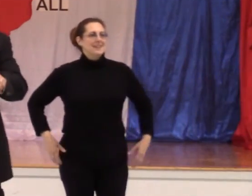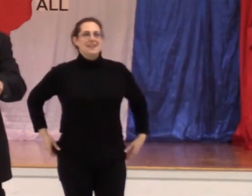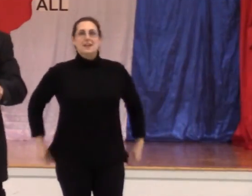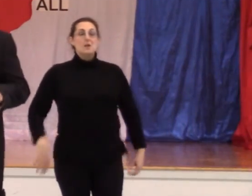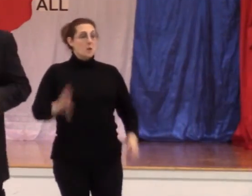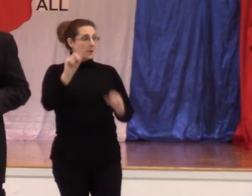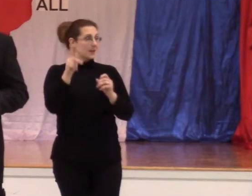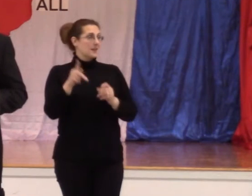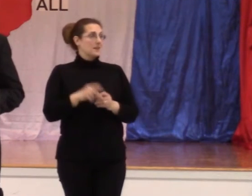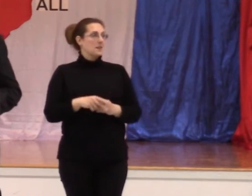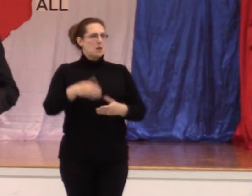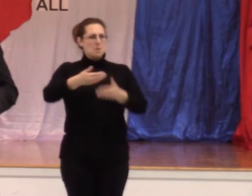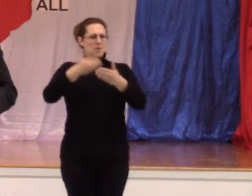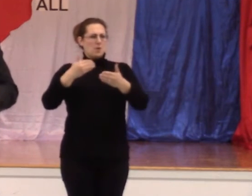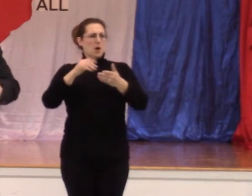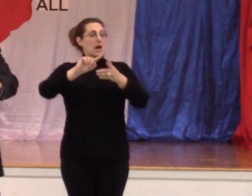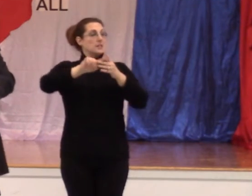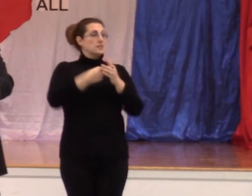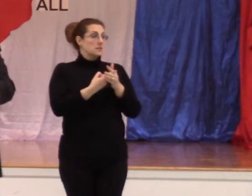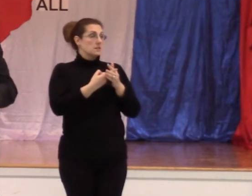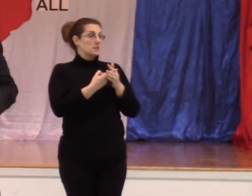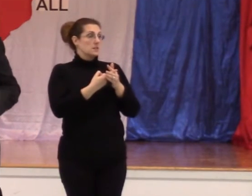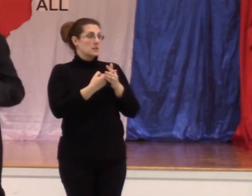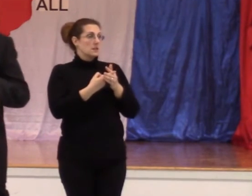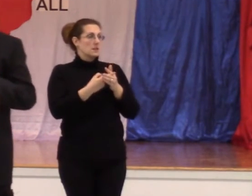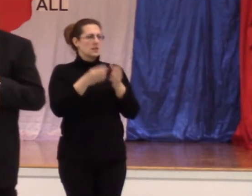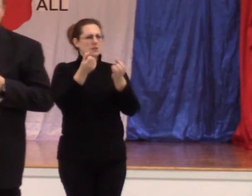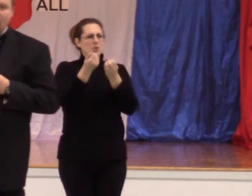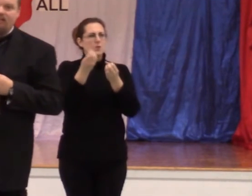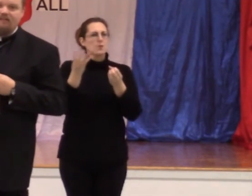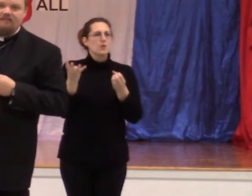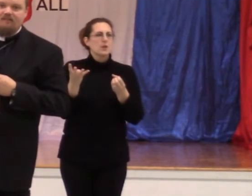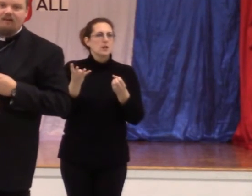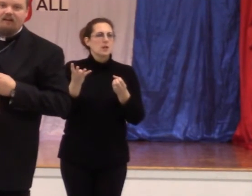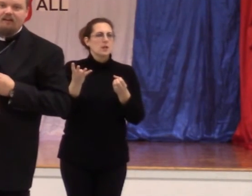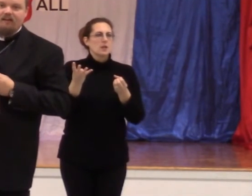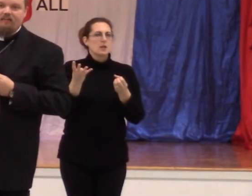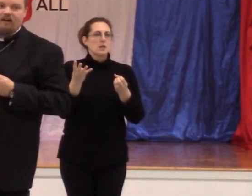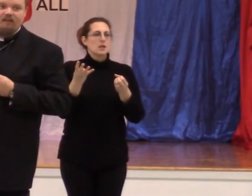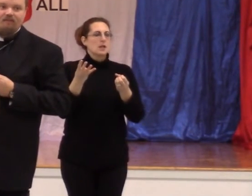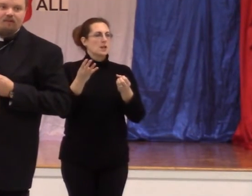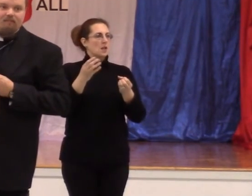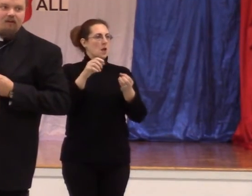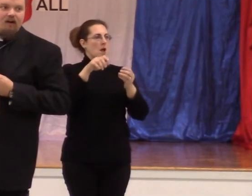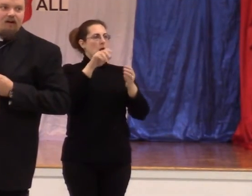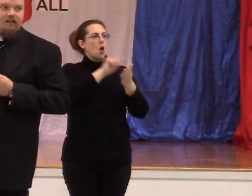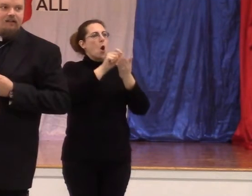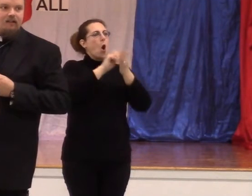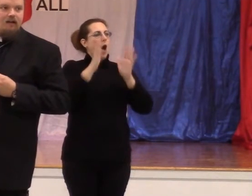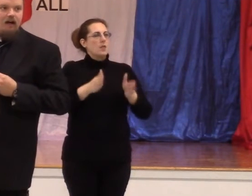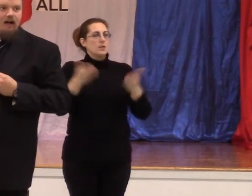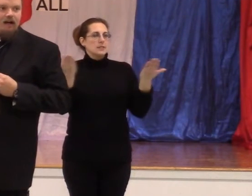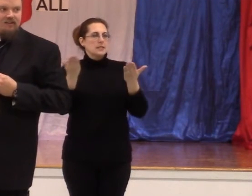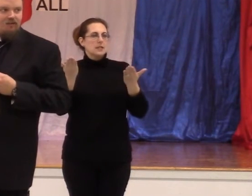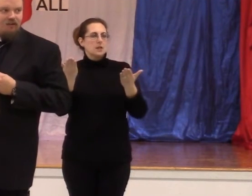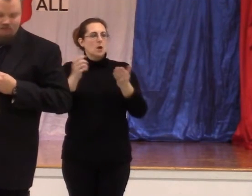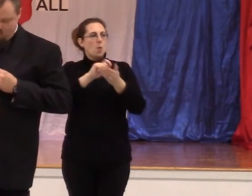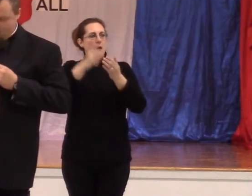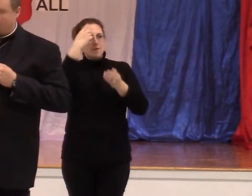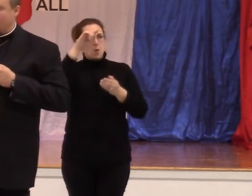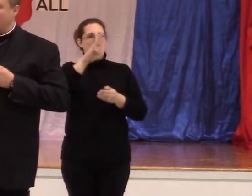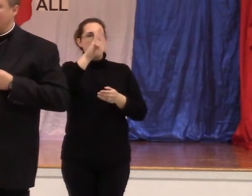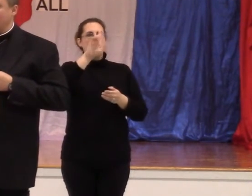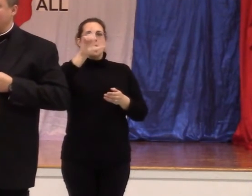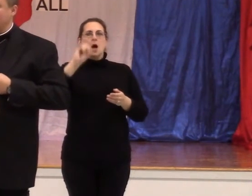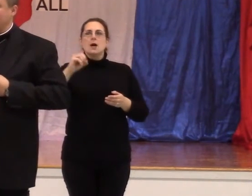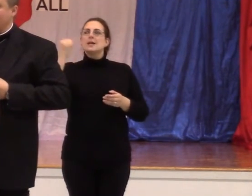All right. Before I get into my presentation, there are a number of authors who are here that write for the blog. So if you